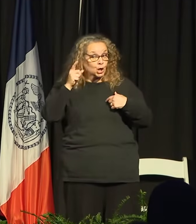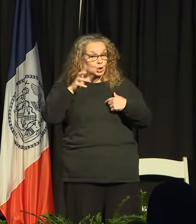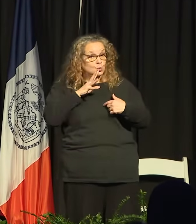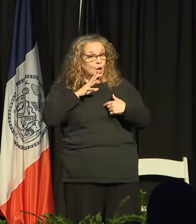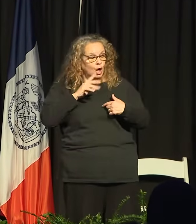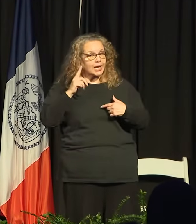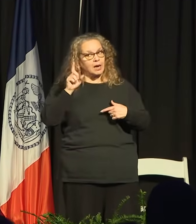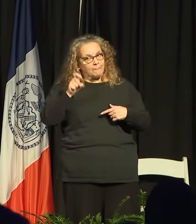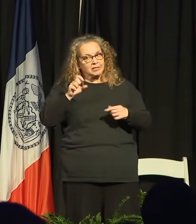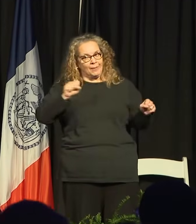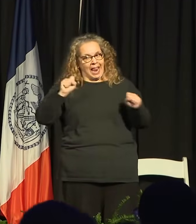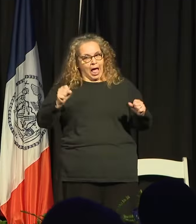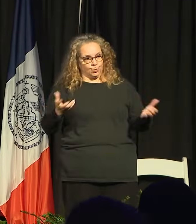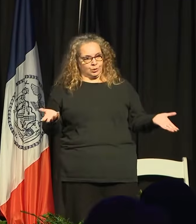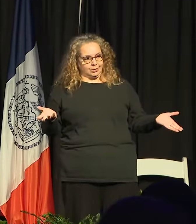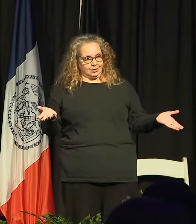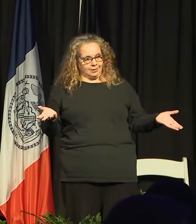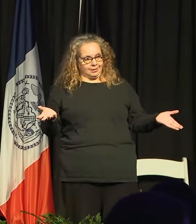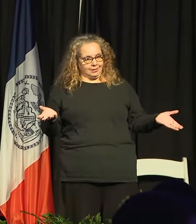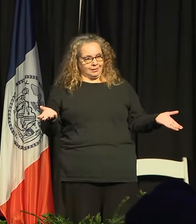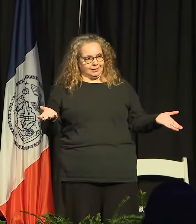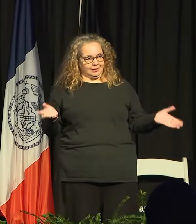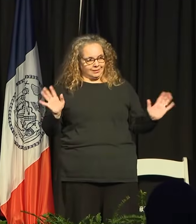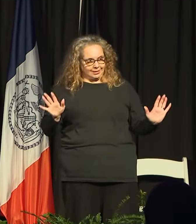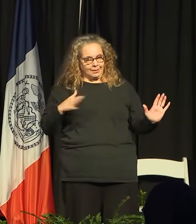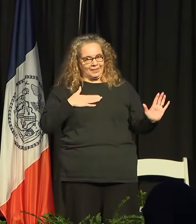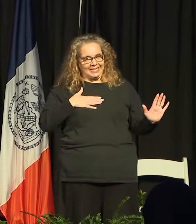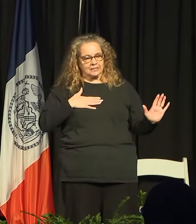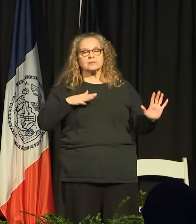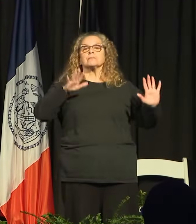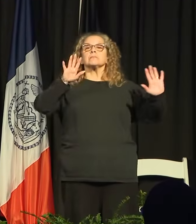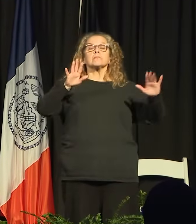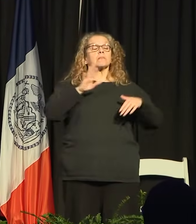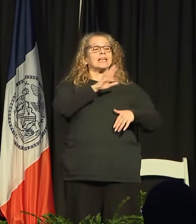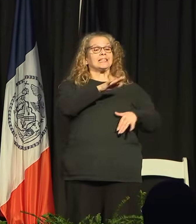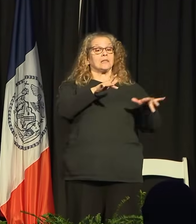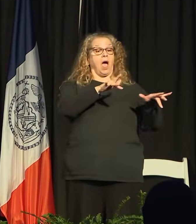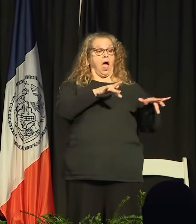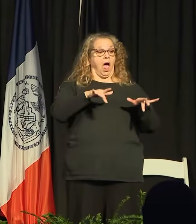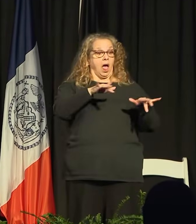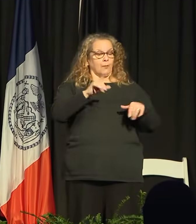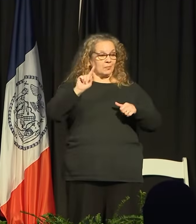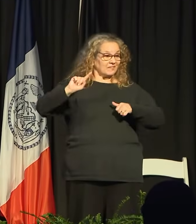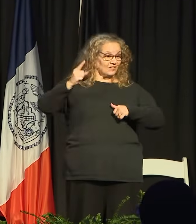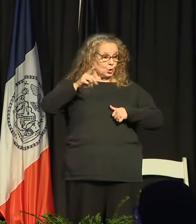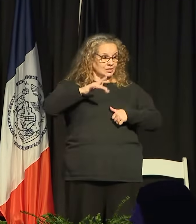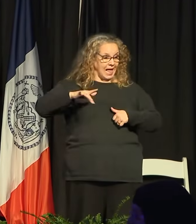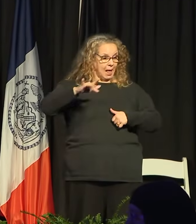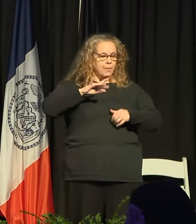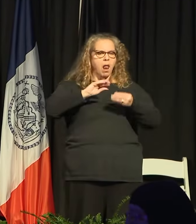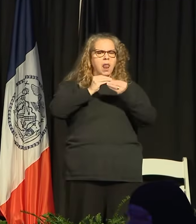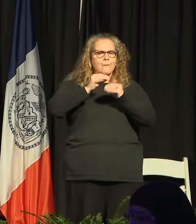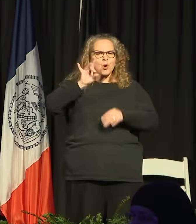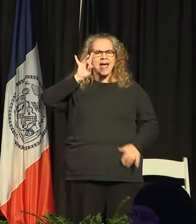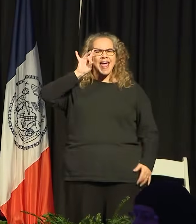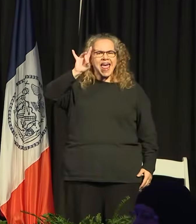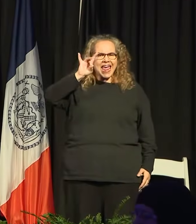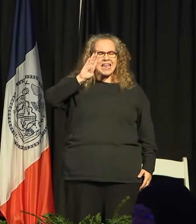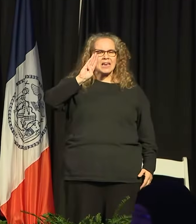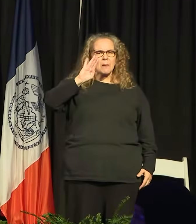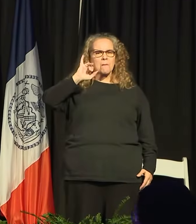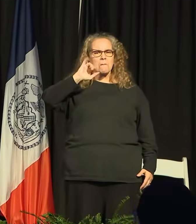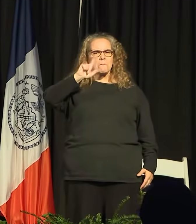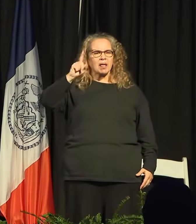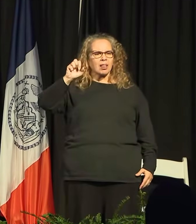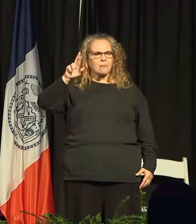artist. His breakout album, Vetted, debuted at number 8 on Billboard's World